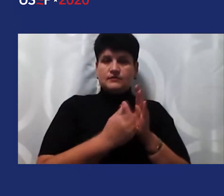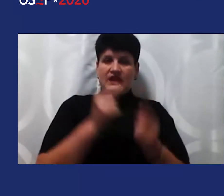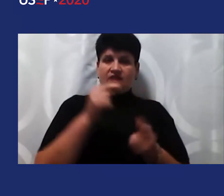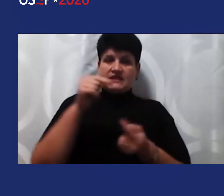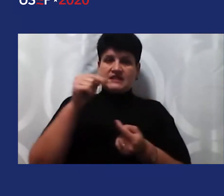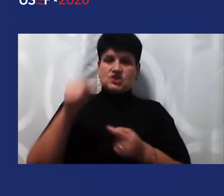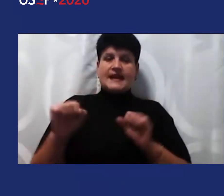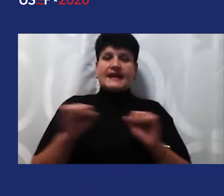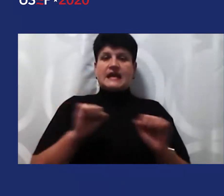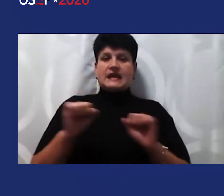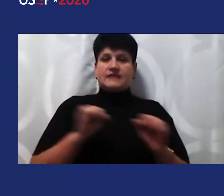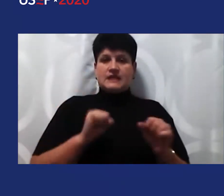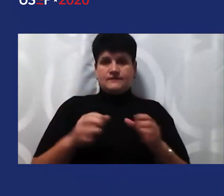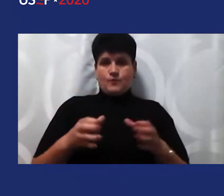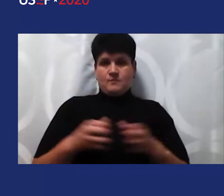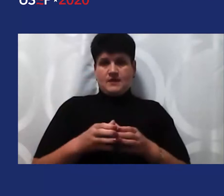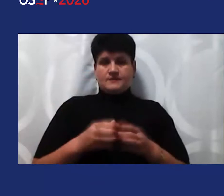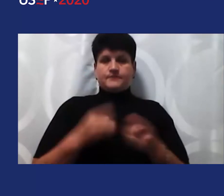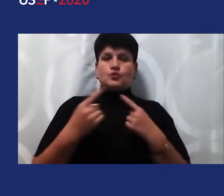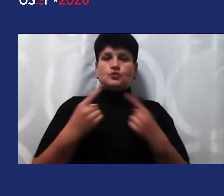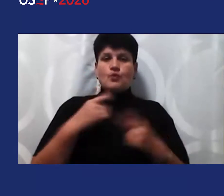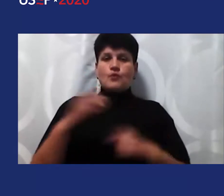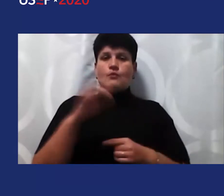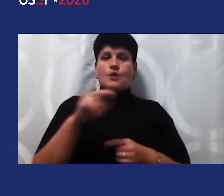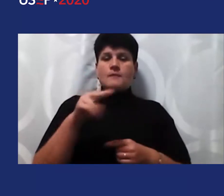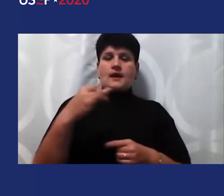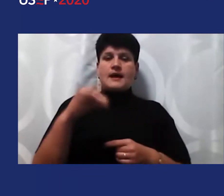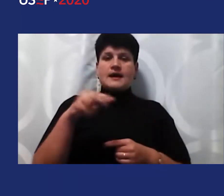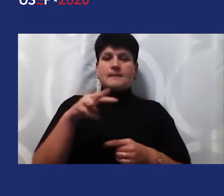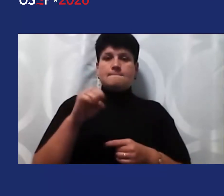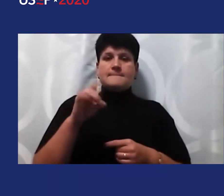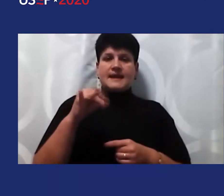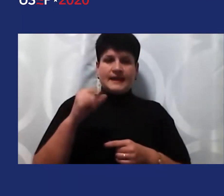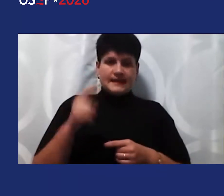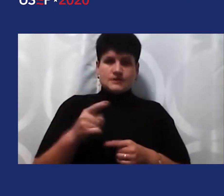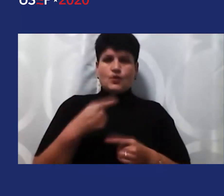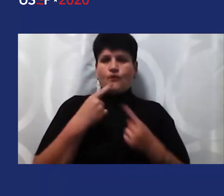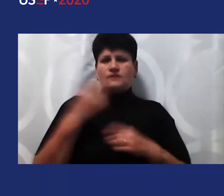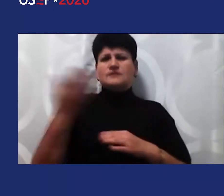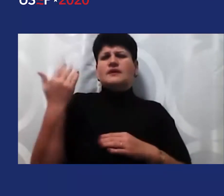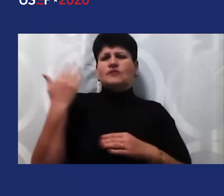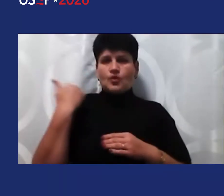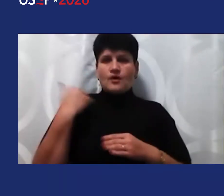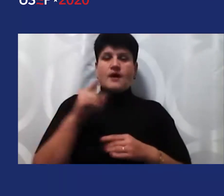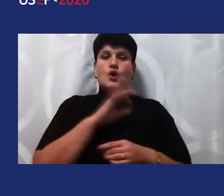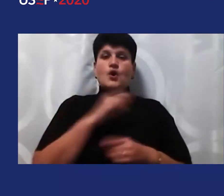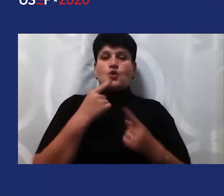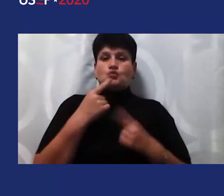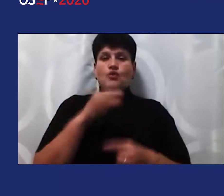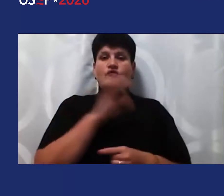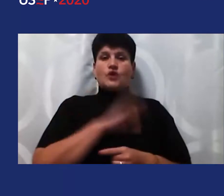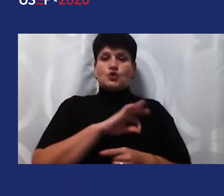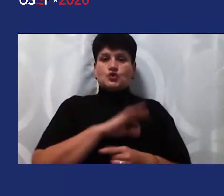party um, tickets are decided by the leaders of the parties. So our parties are discussing about the needs